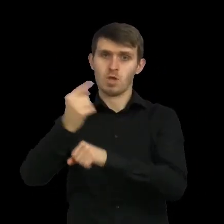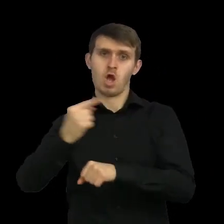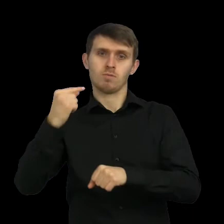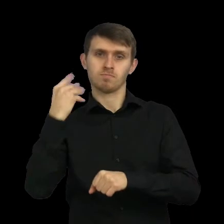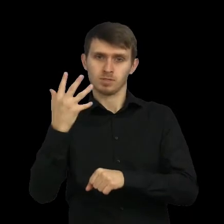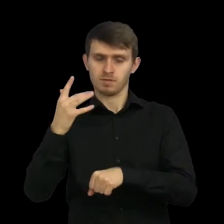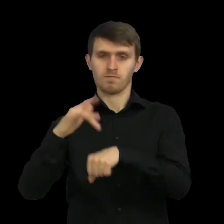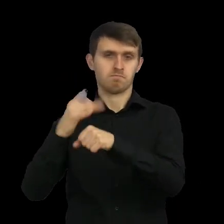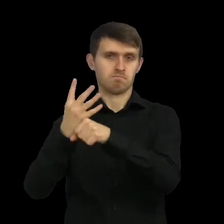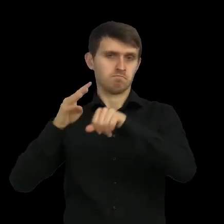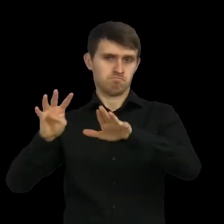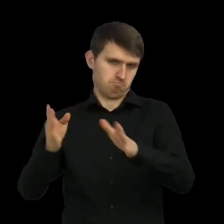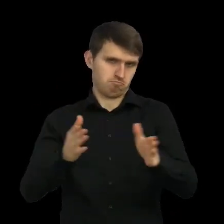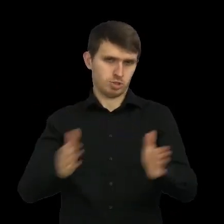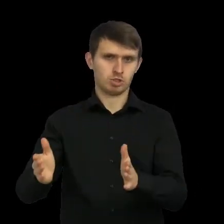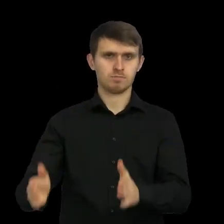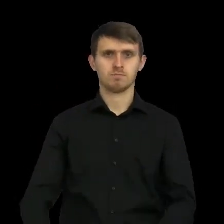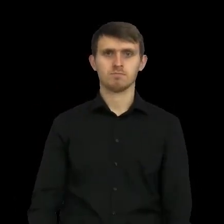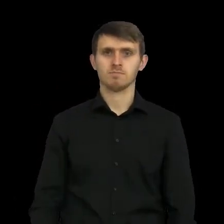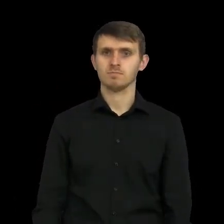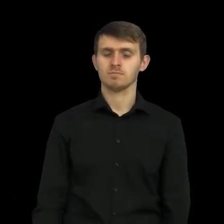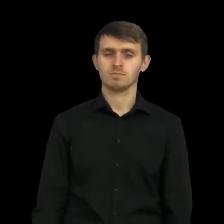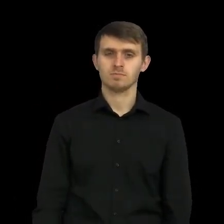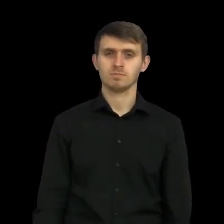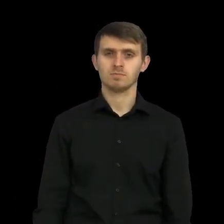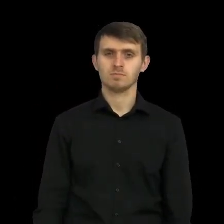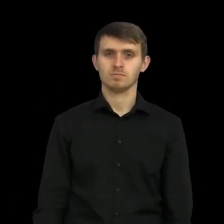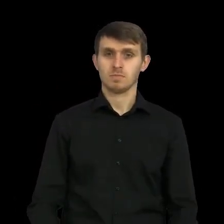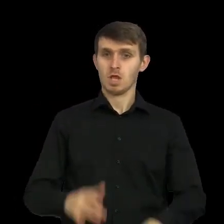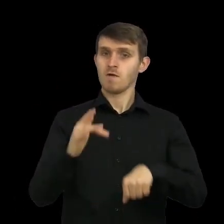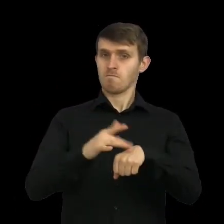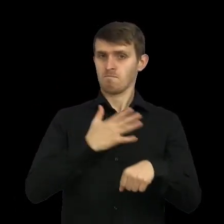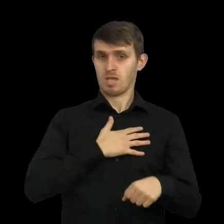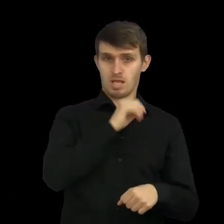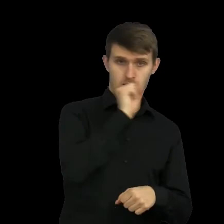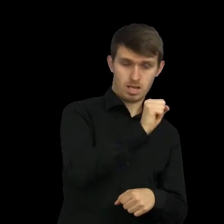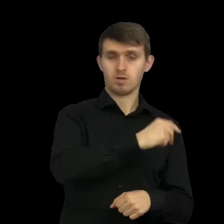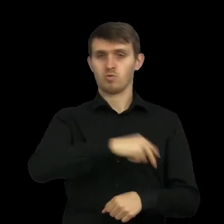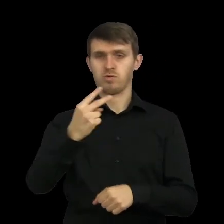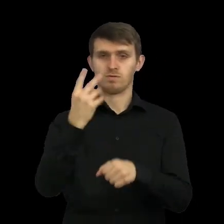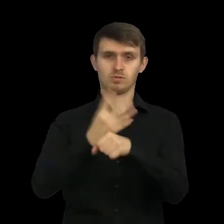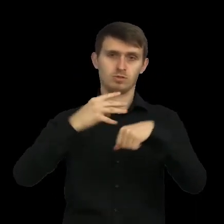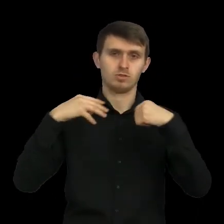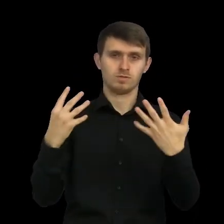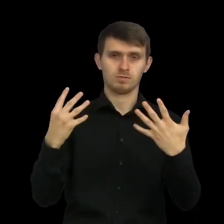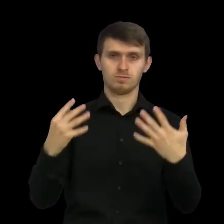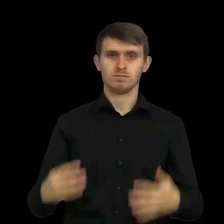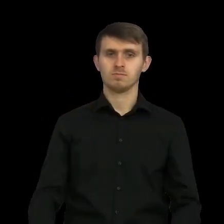minus 5, that is 49. And we're done. We have solved for a. a is equal to 49.